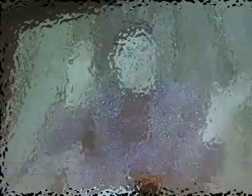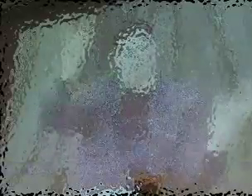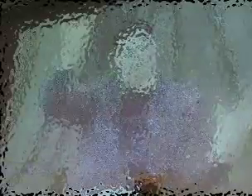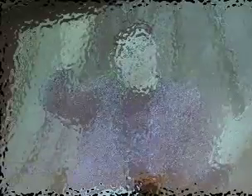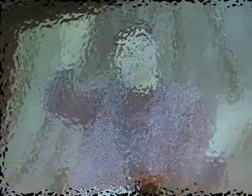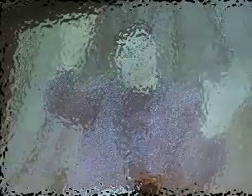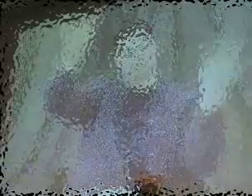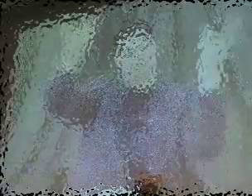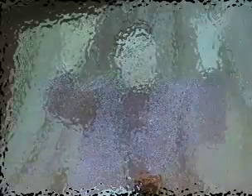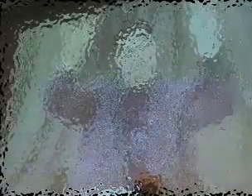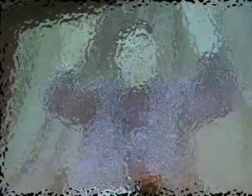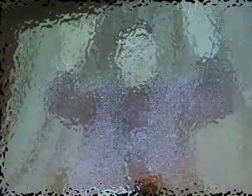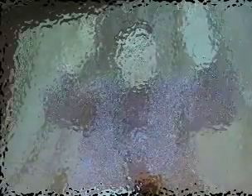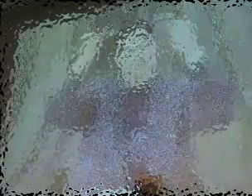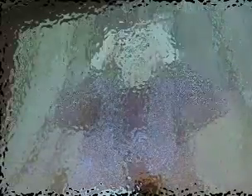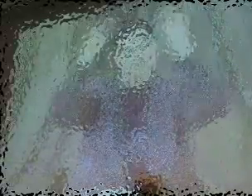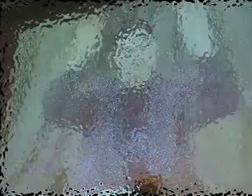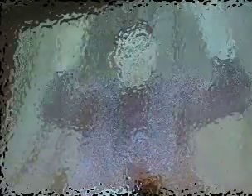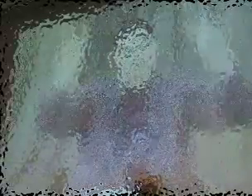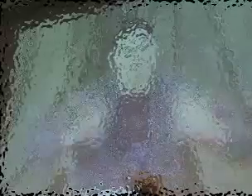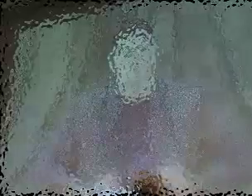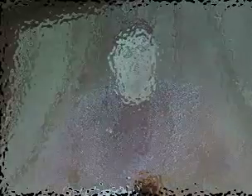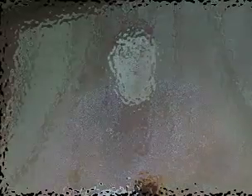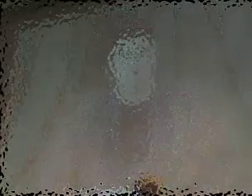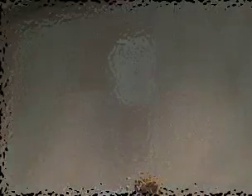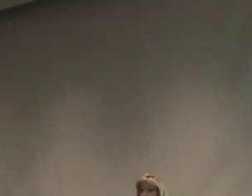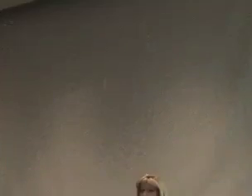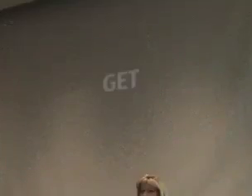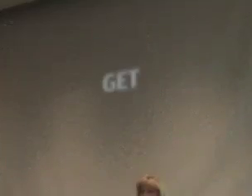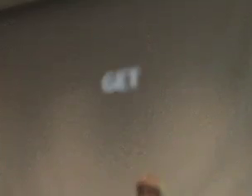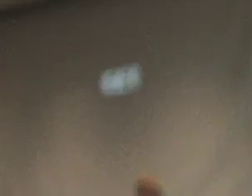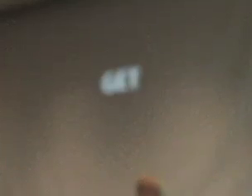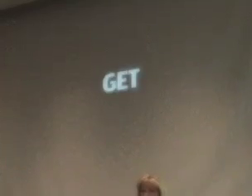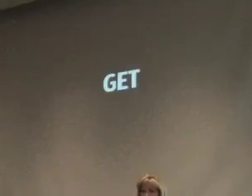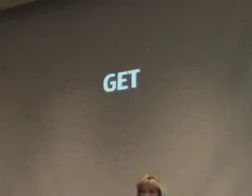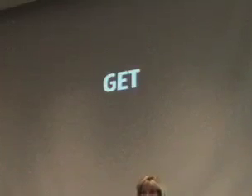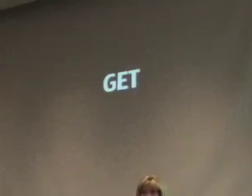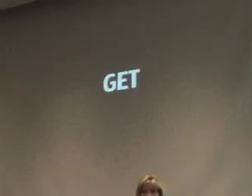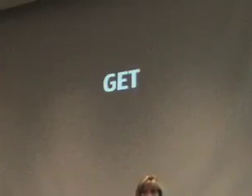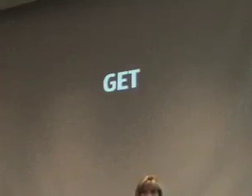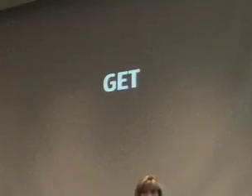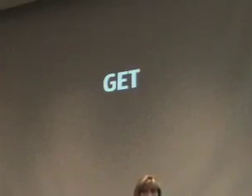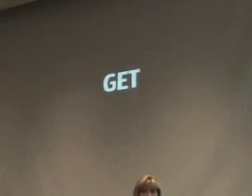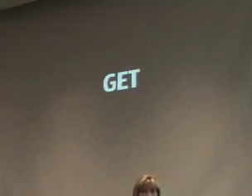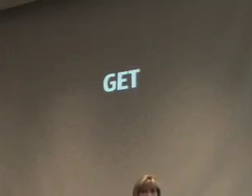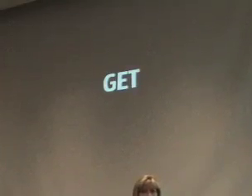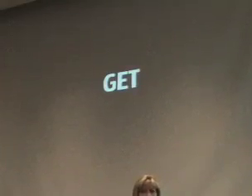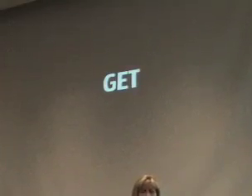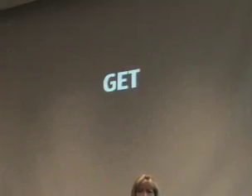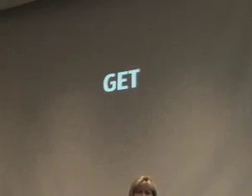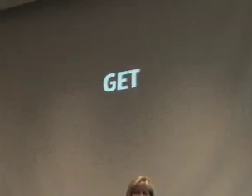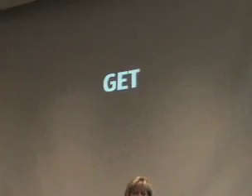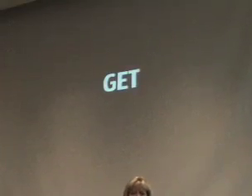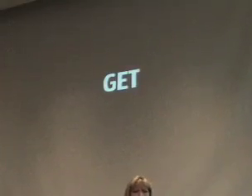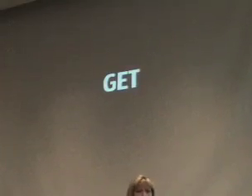they can catch up. They hope they can get the score up to 7. So you made it tie. Better. Not perfect, but much better.